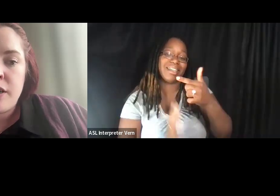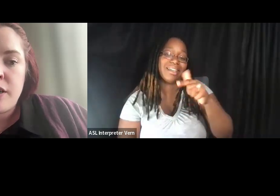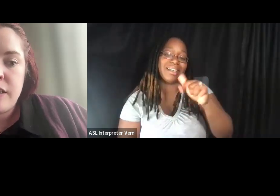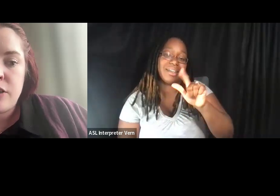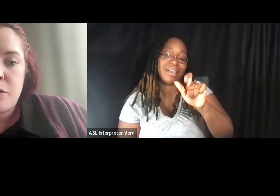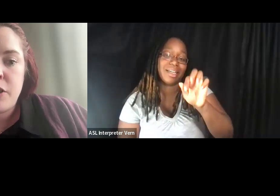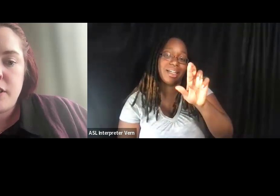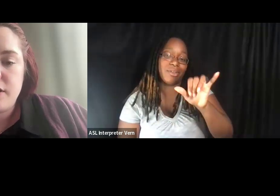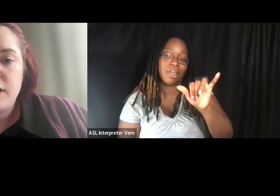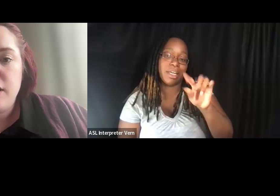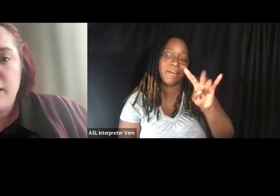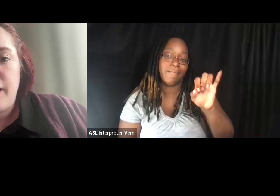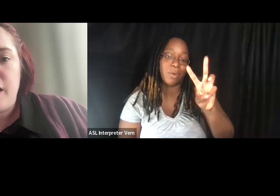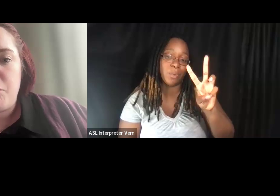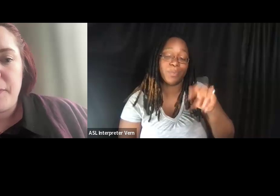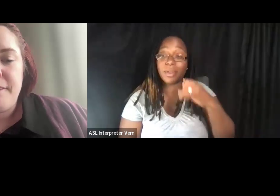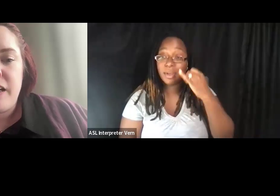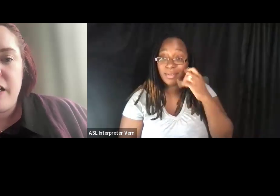cannot see the interpreters.